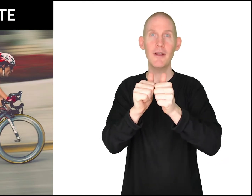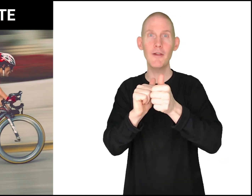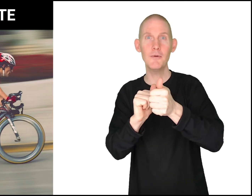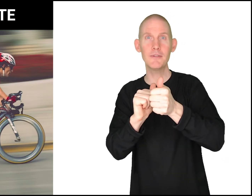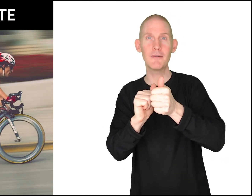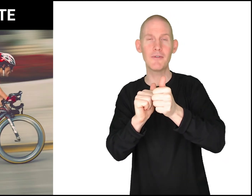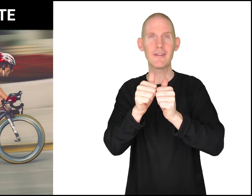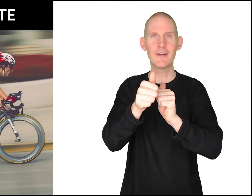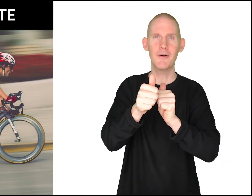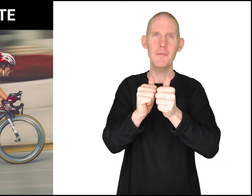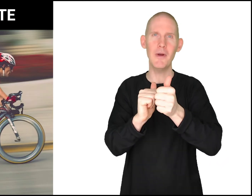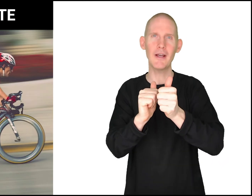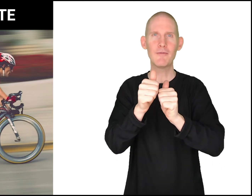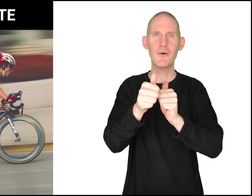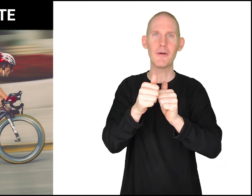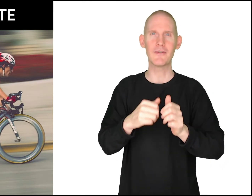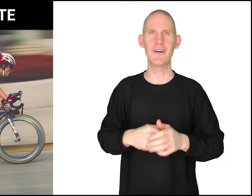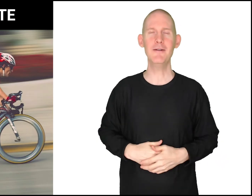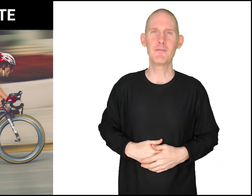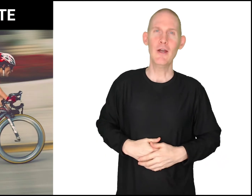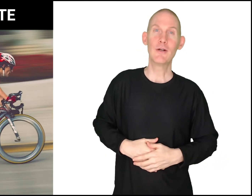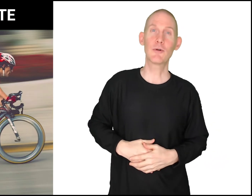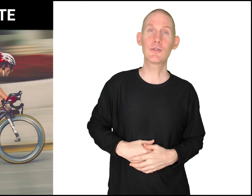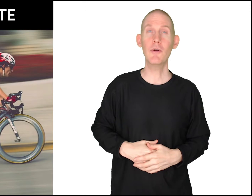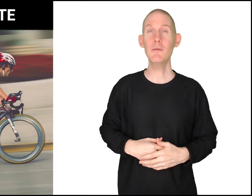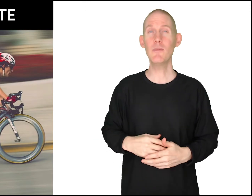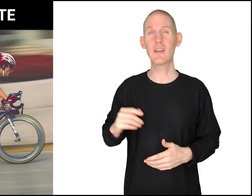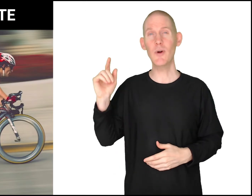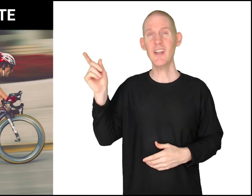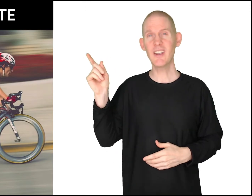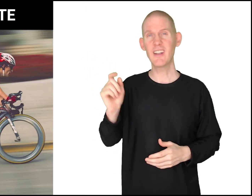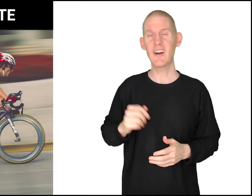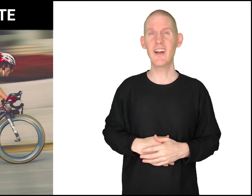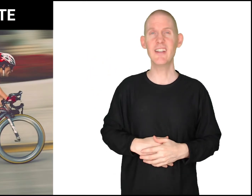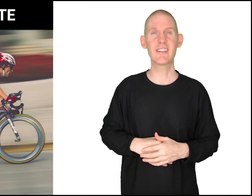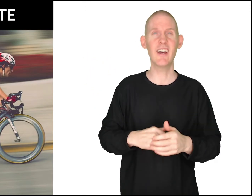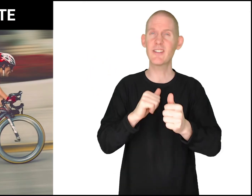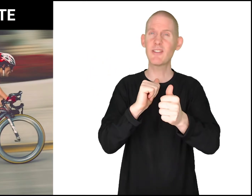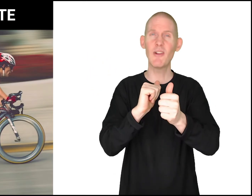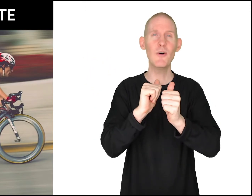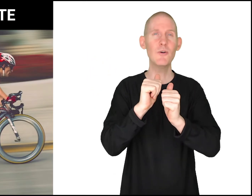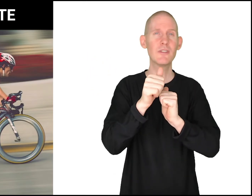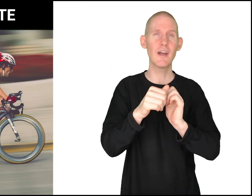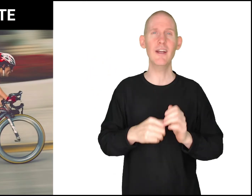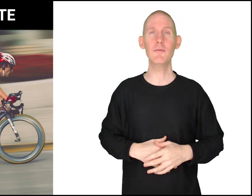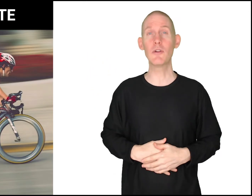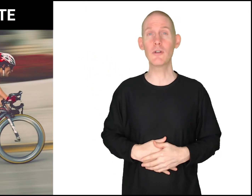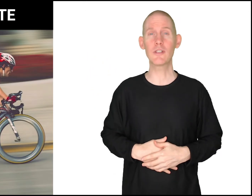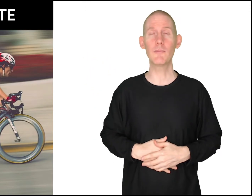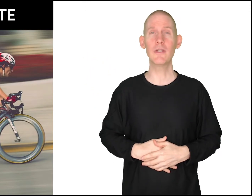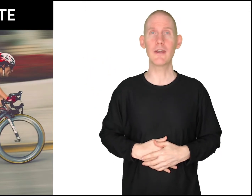other one's in front. They're going back and forth, right? So it's going to be quick, all right? It's not a slow sign. It would look something like